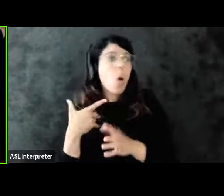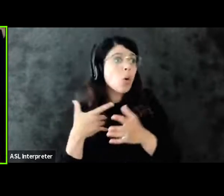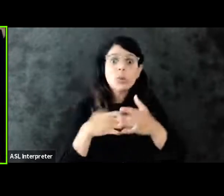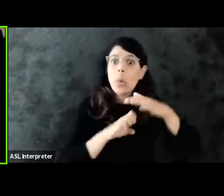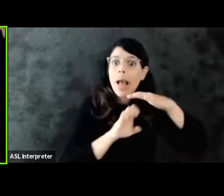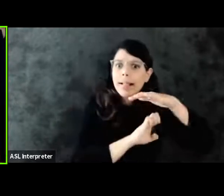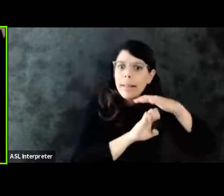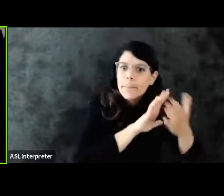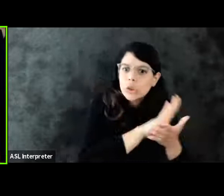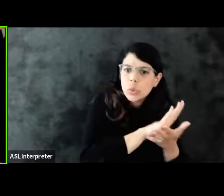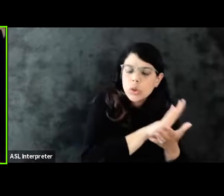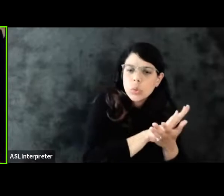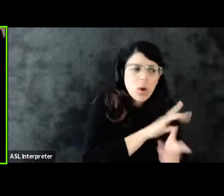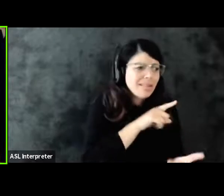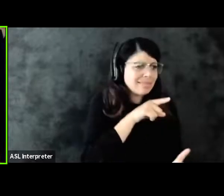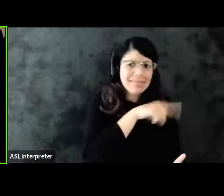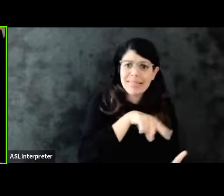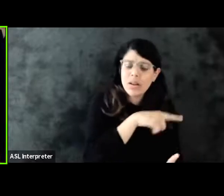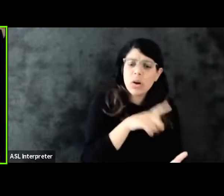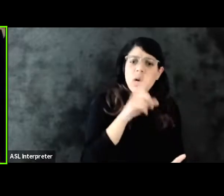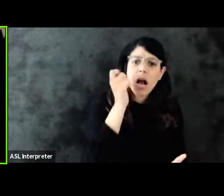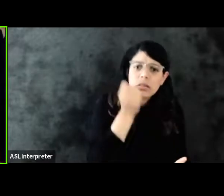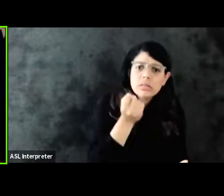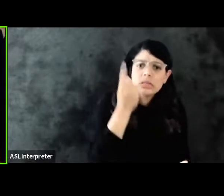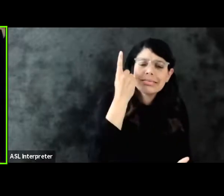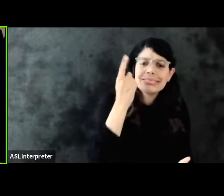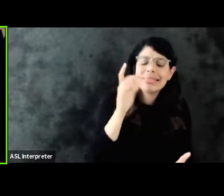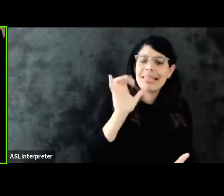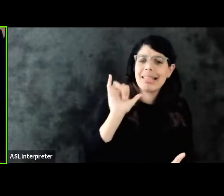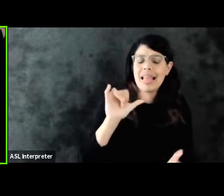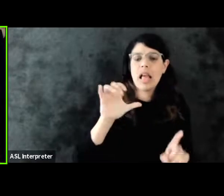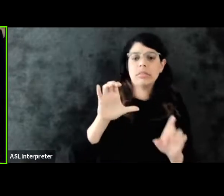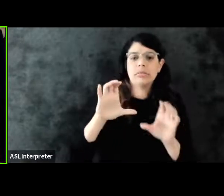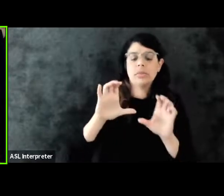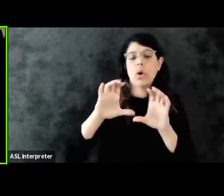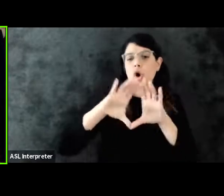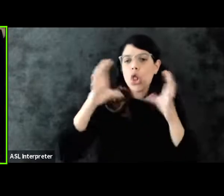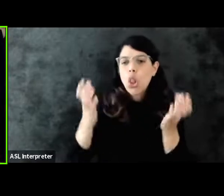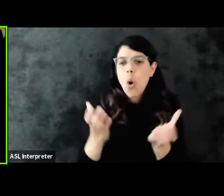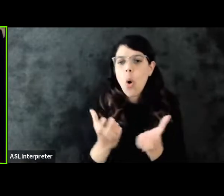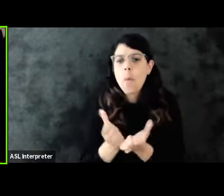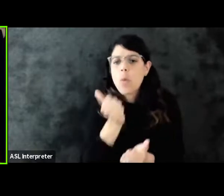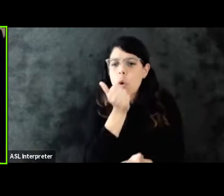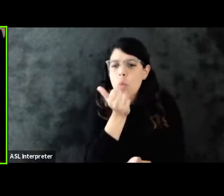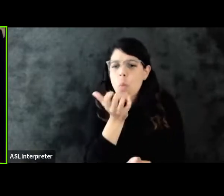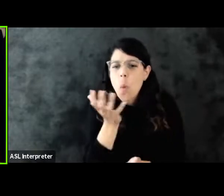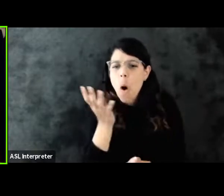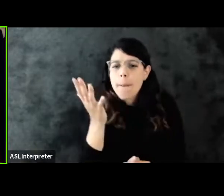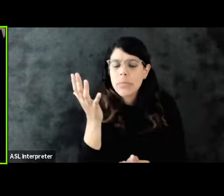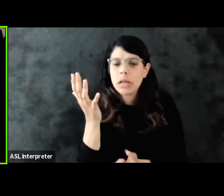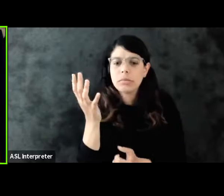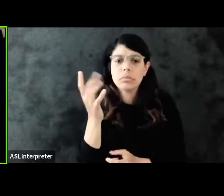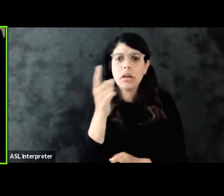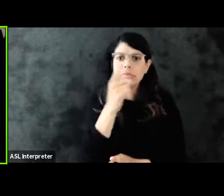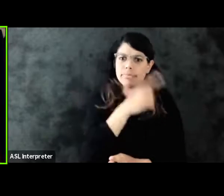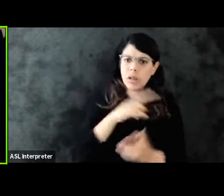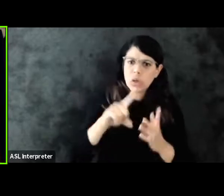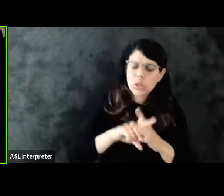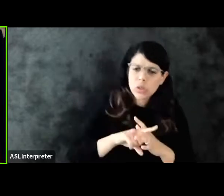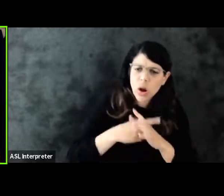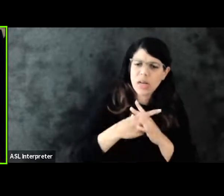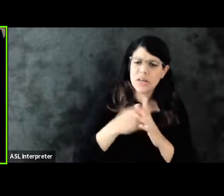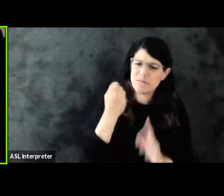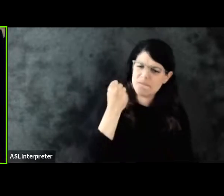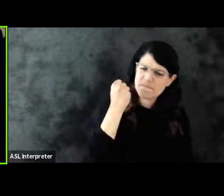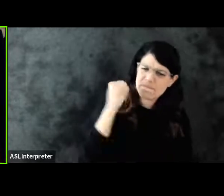mean, they're doing incredible things of protesting today. All that has to be protested, and to speak truth